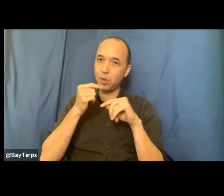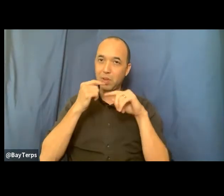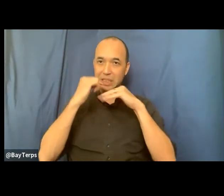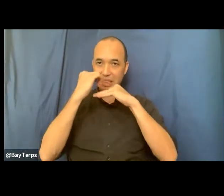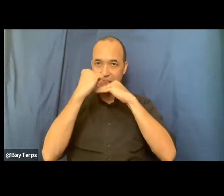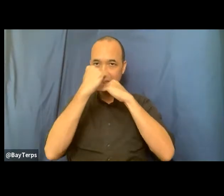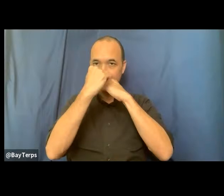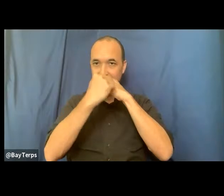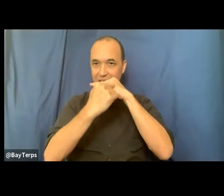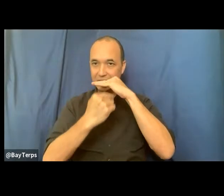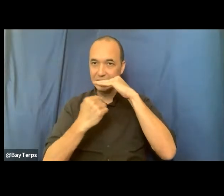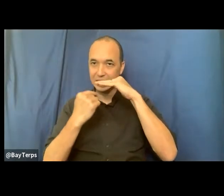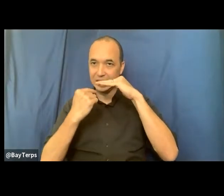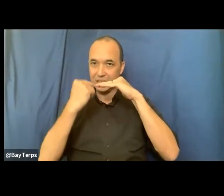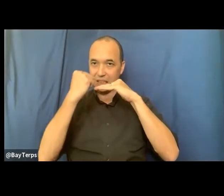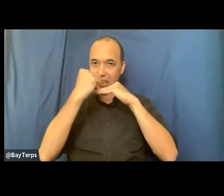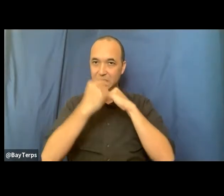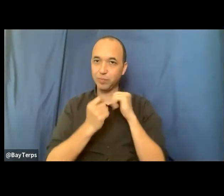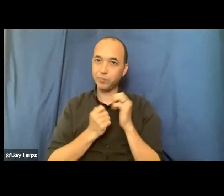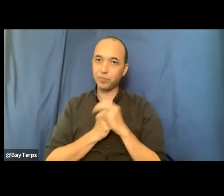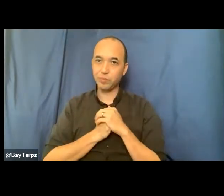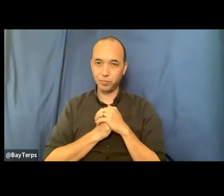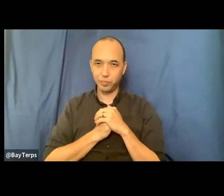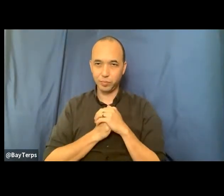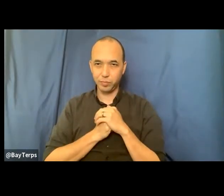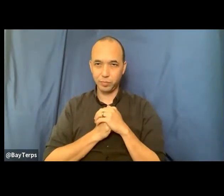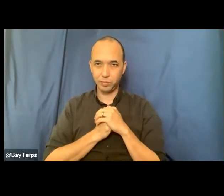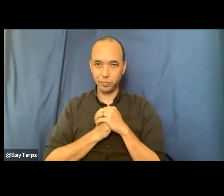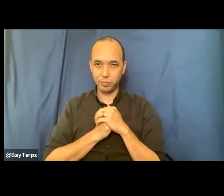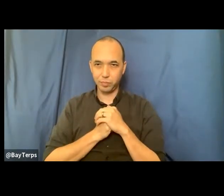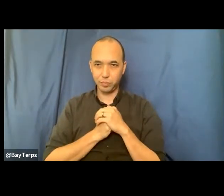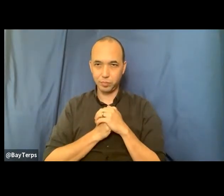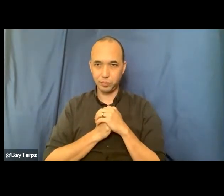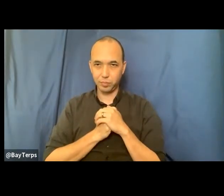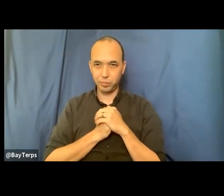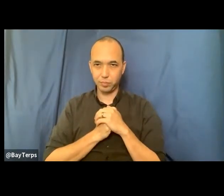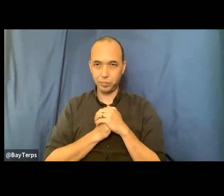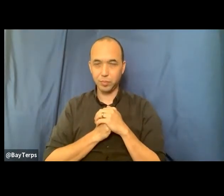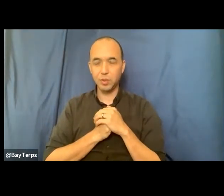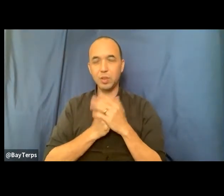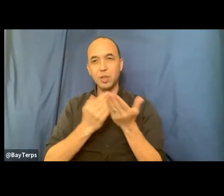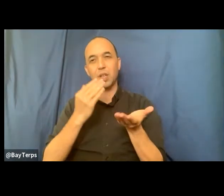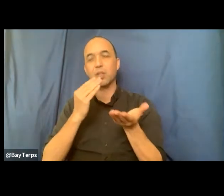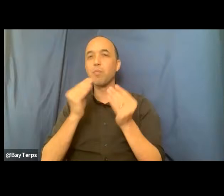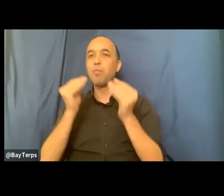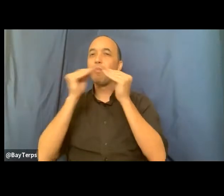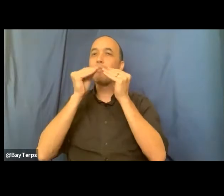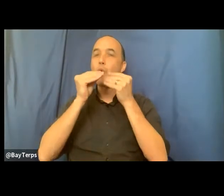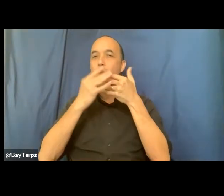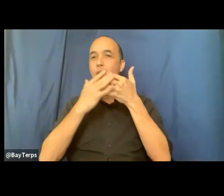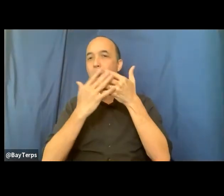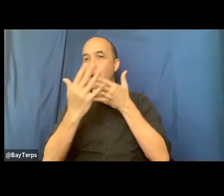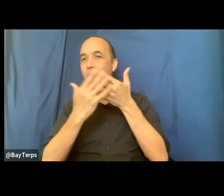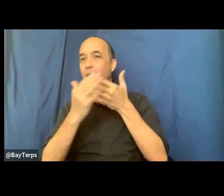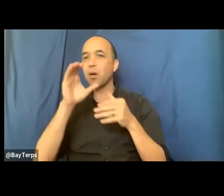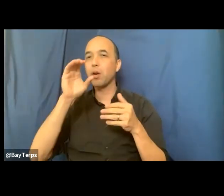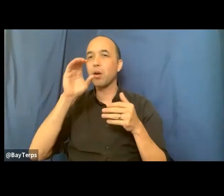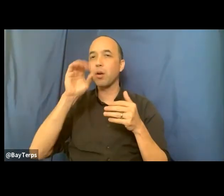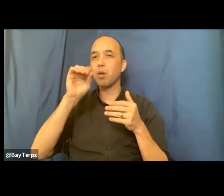teeth as skin. You know, it gives another level of contrast and detail.